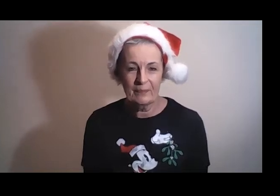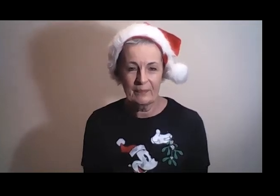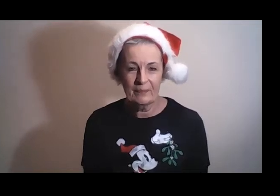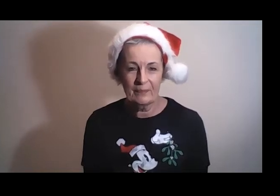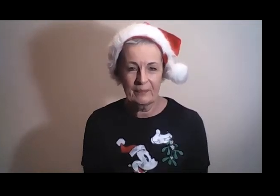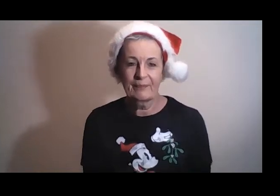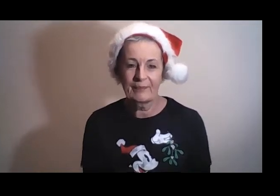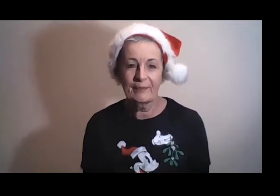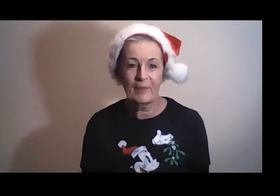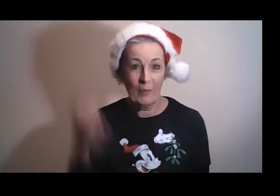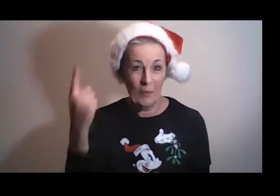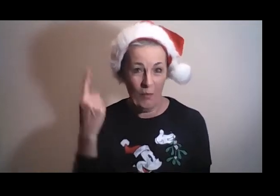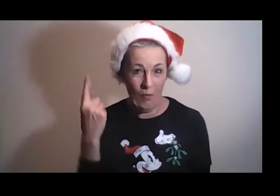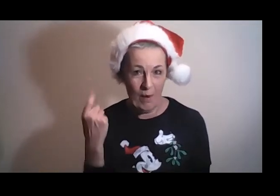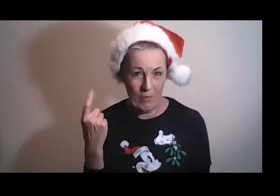And I'll do one more.